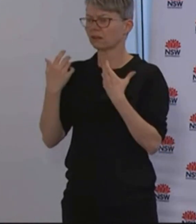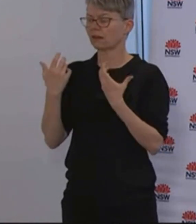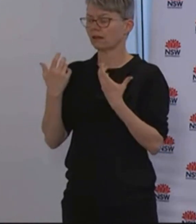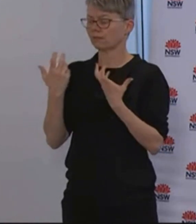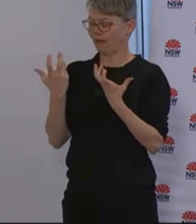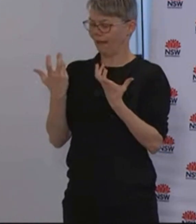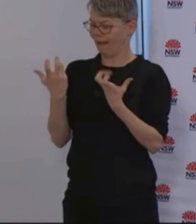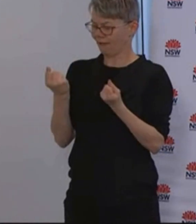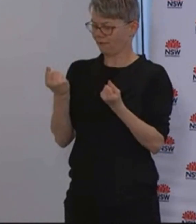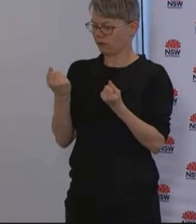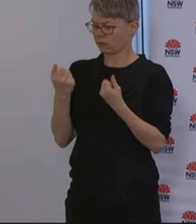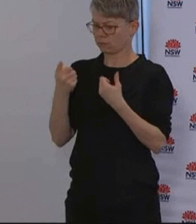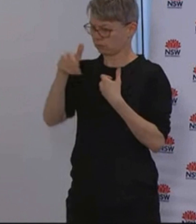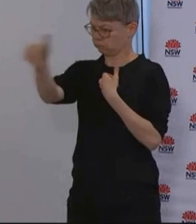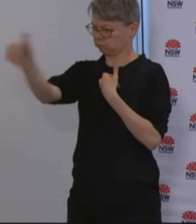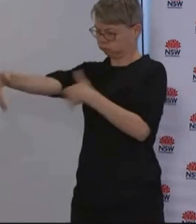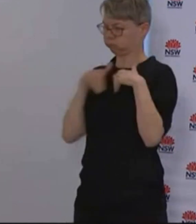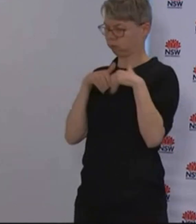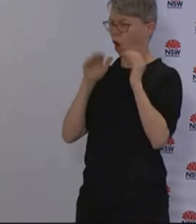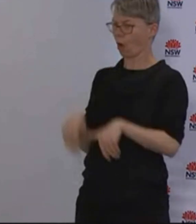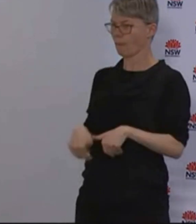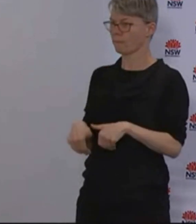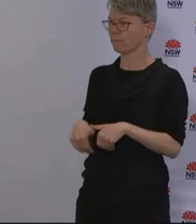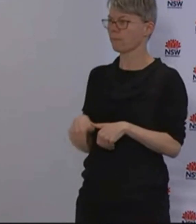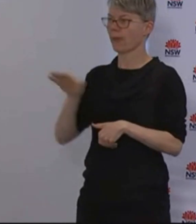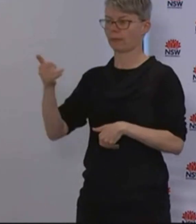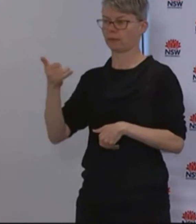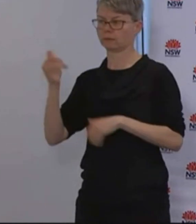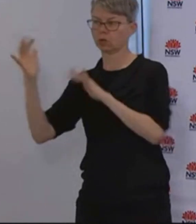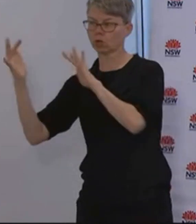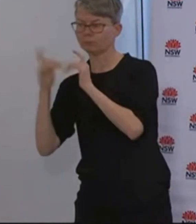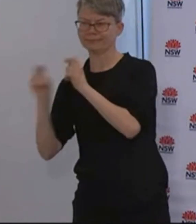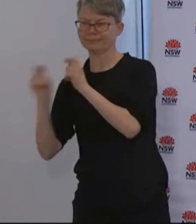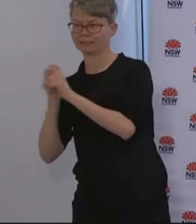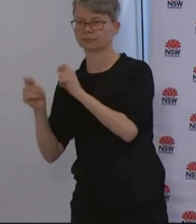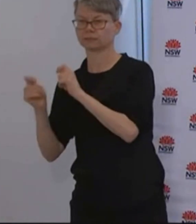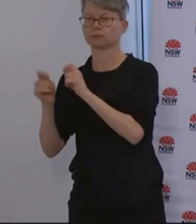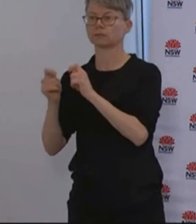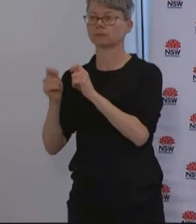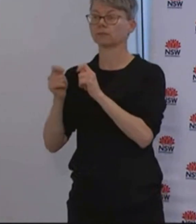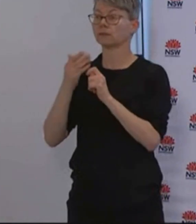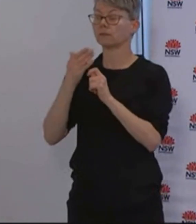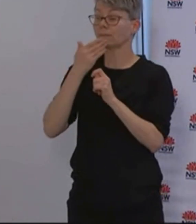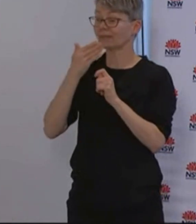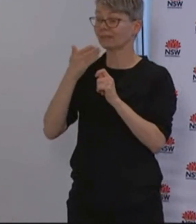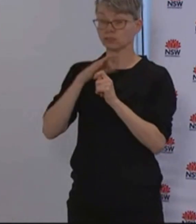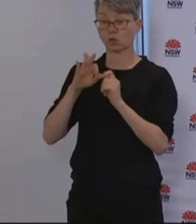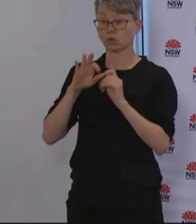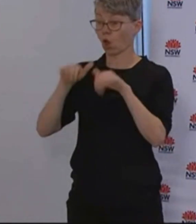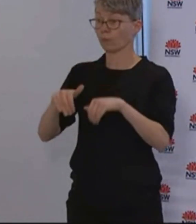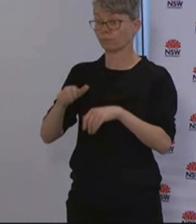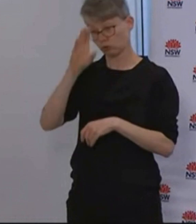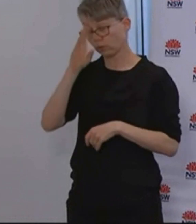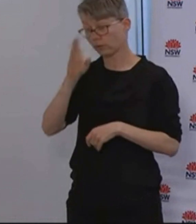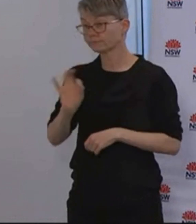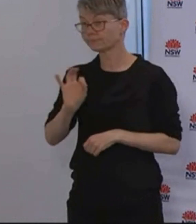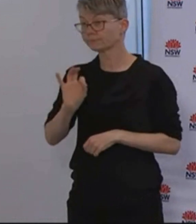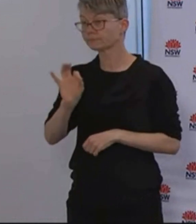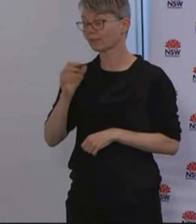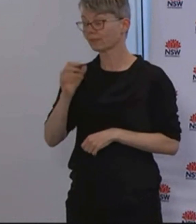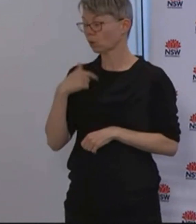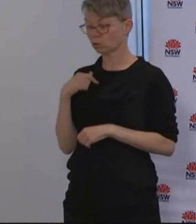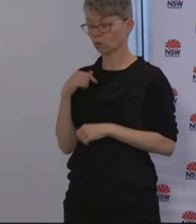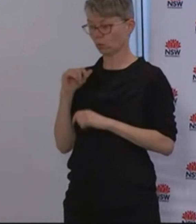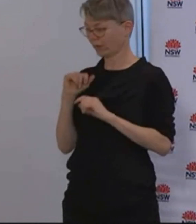to isolate and get tested from COVID right away. So we're not actually asking people to isolate themselves. The interviews have highlighted